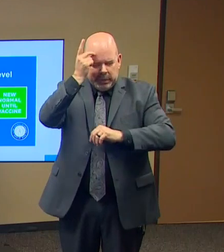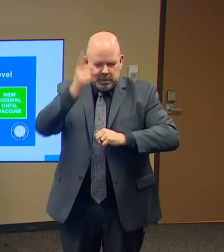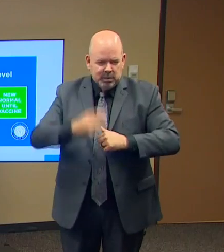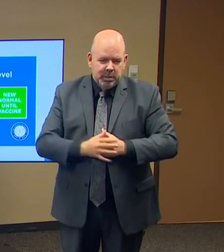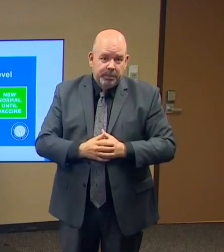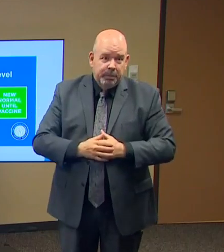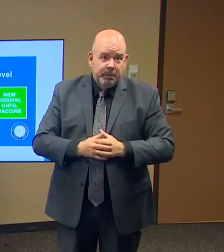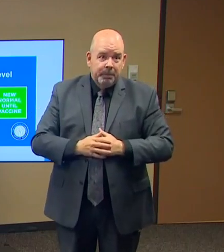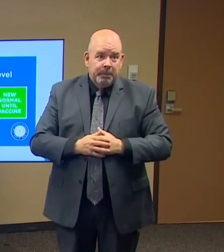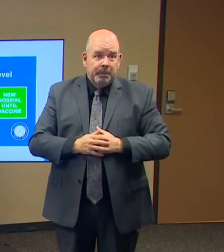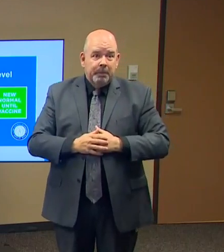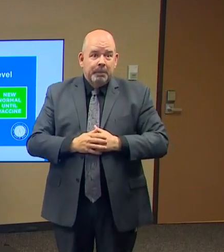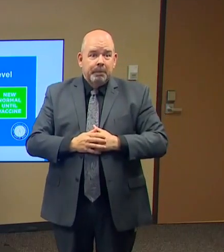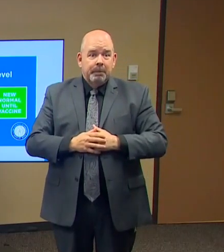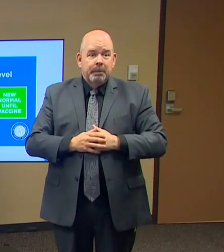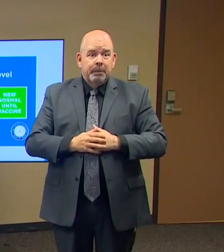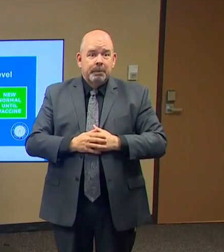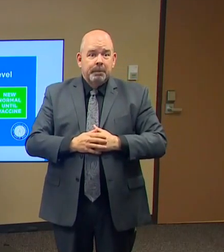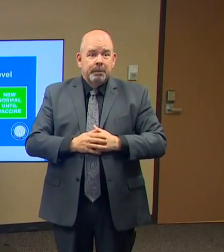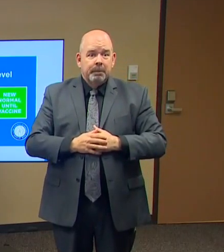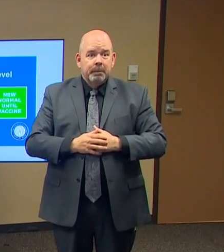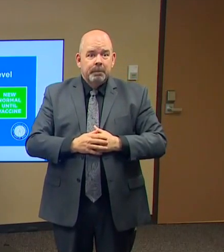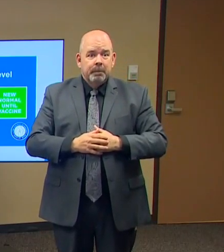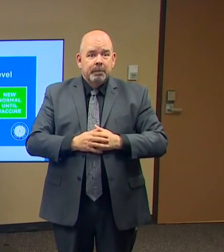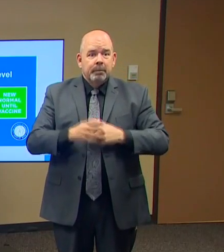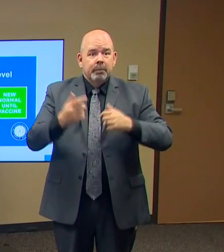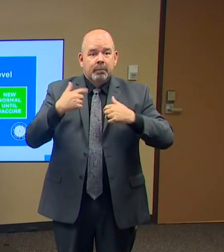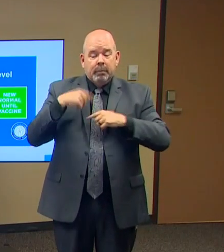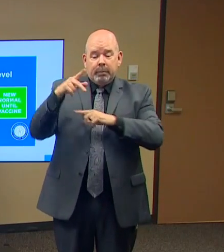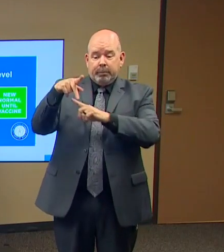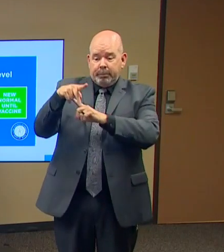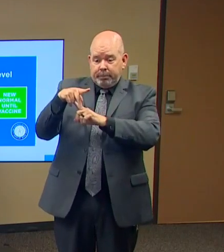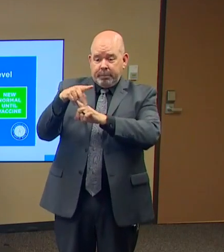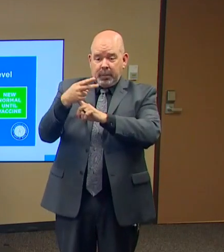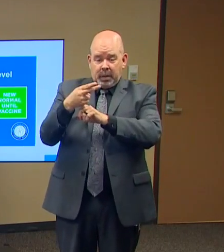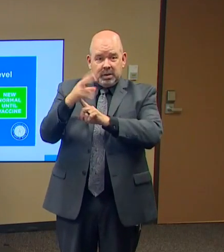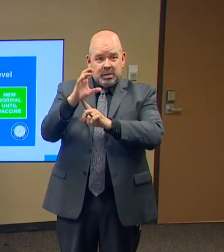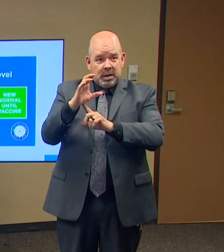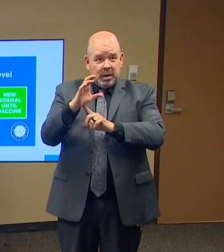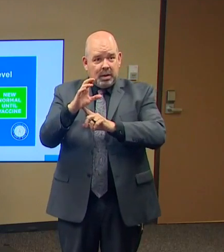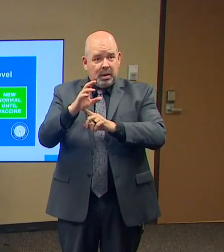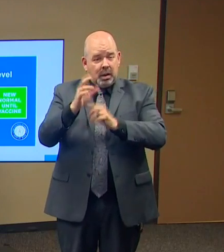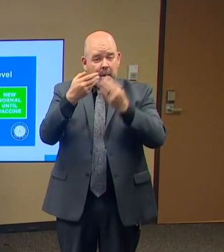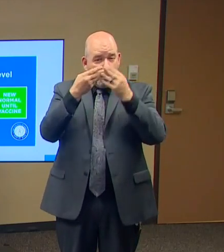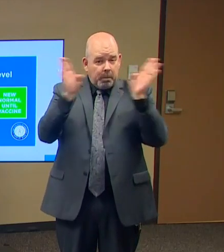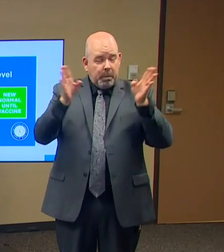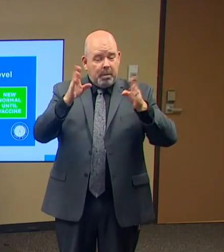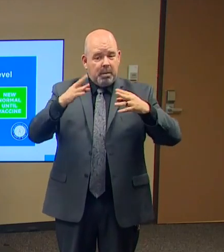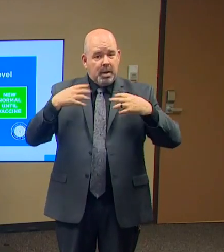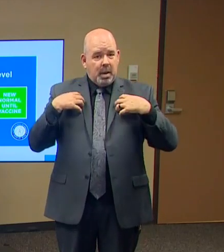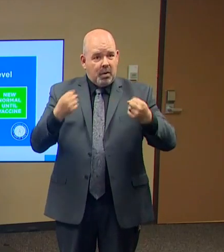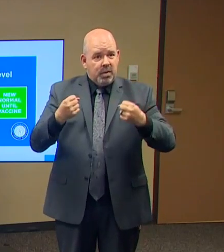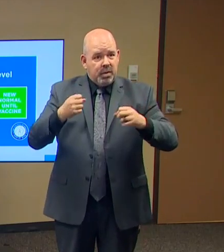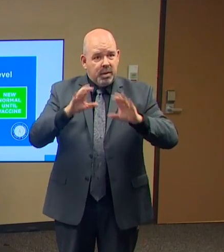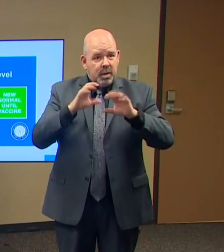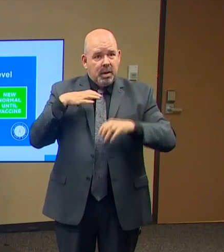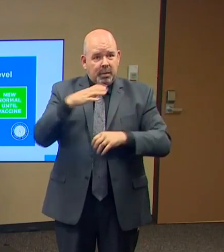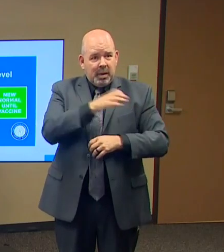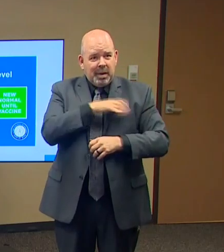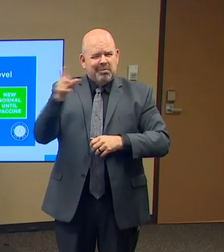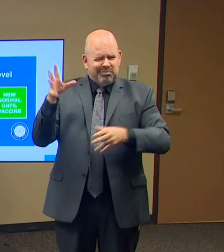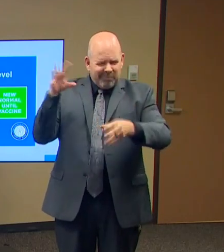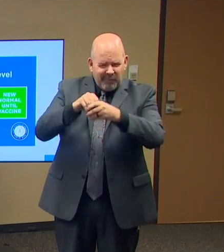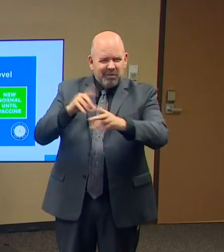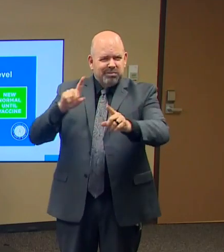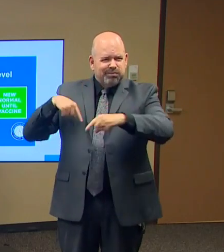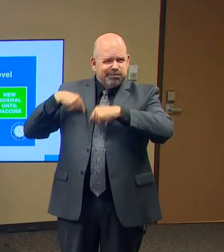done is I've asked the Public Health Committee, which is made up of the chiefs of epidemiology at the major hospitals and the chiefs of